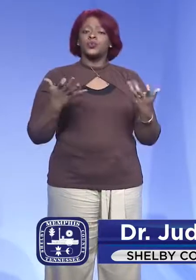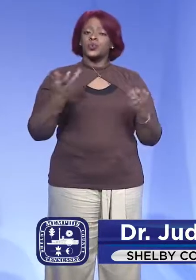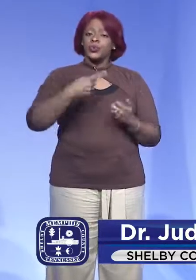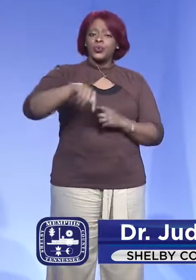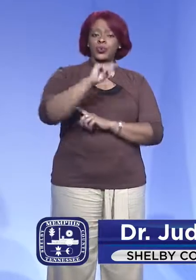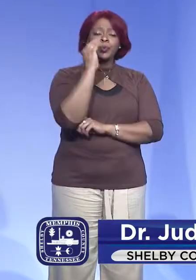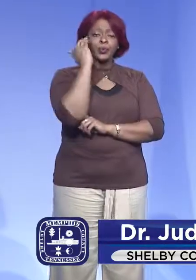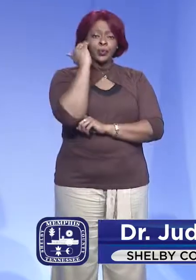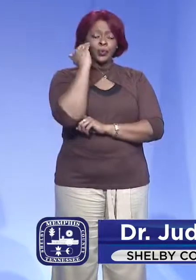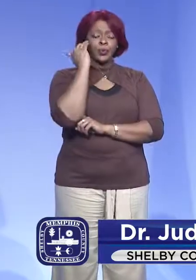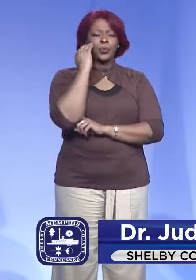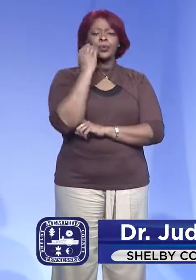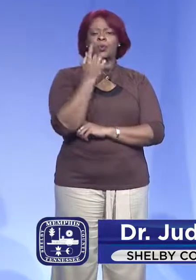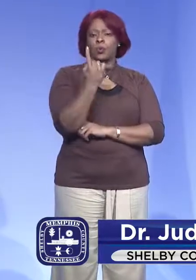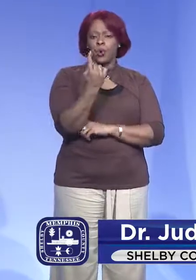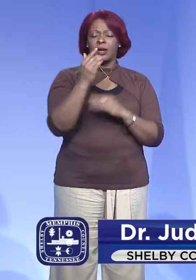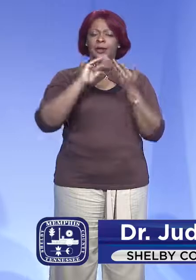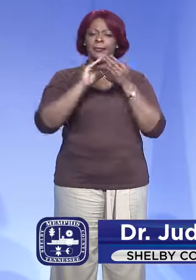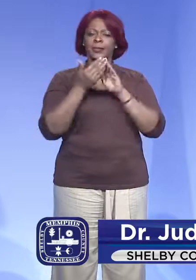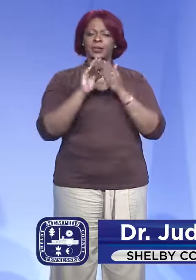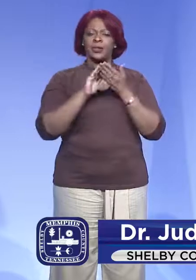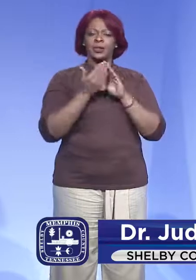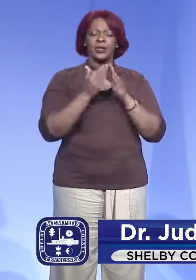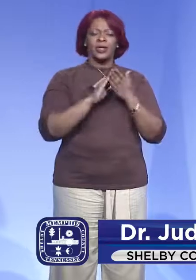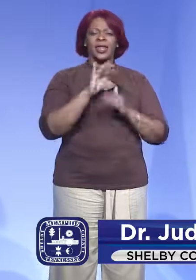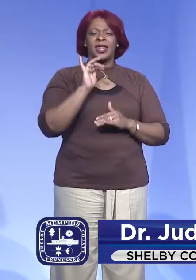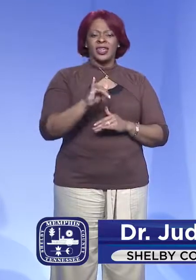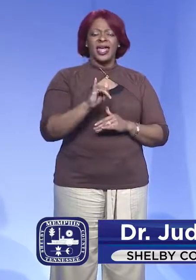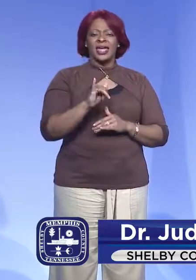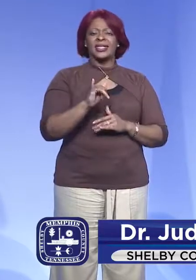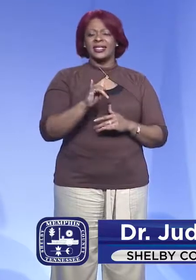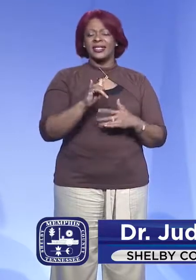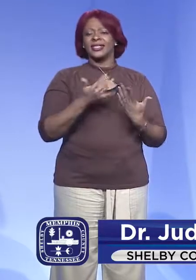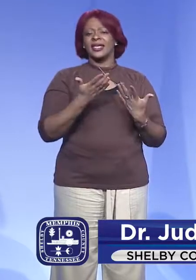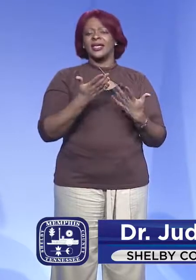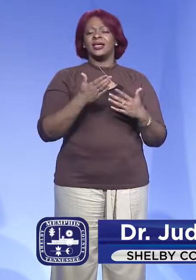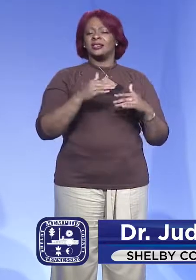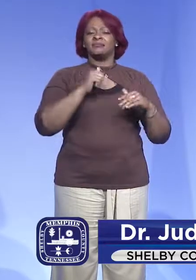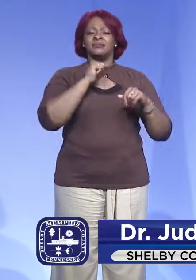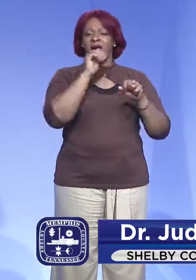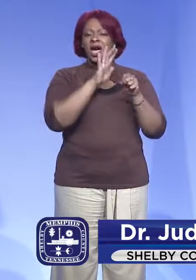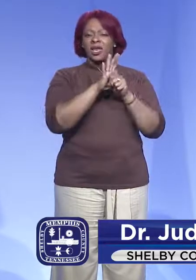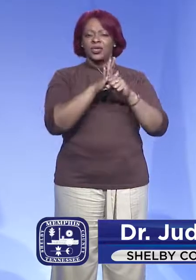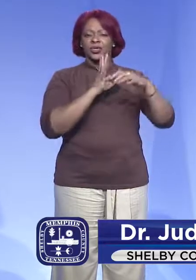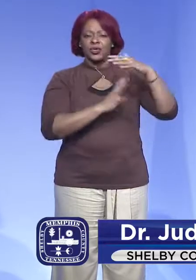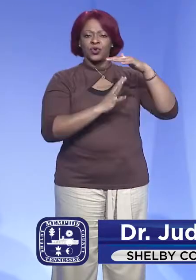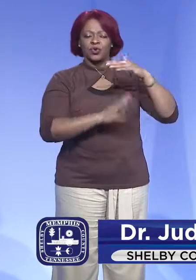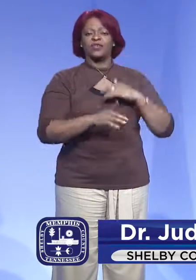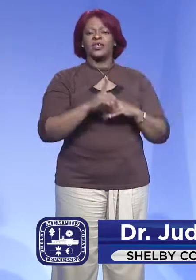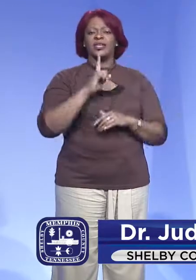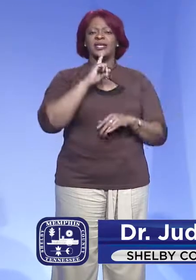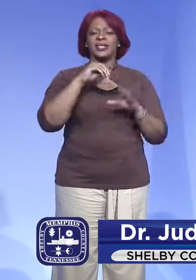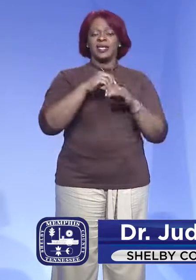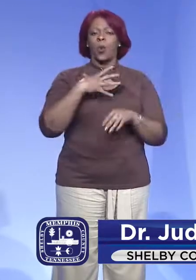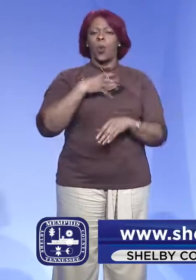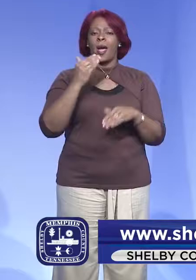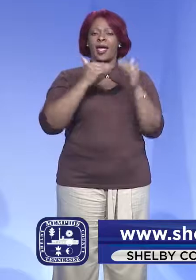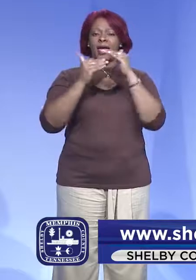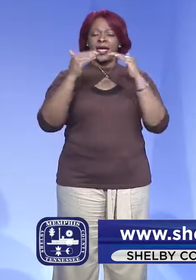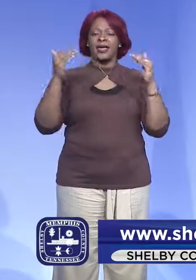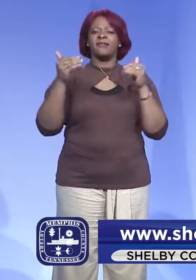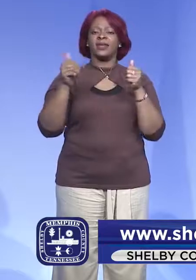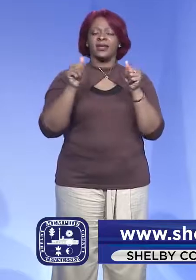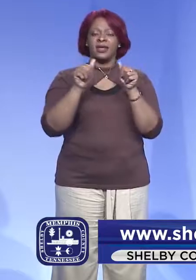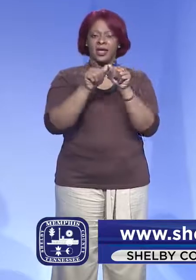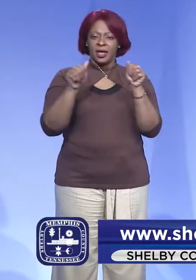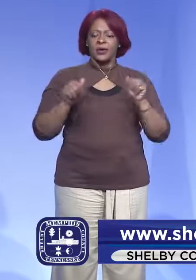know that one community that is underserved that we are working with is in the Whitehaven area,